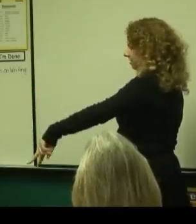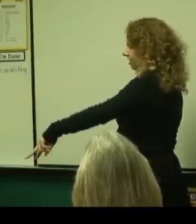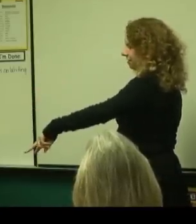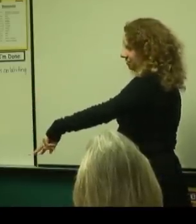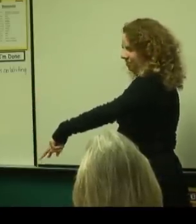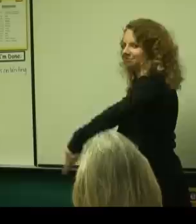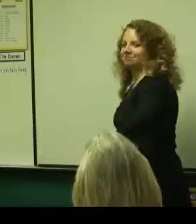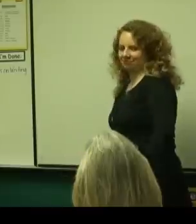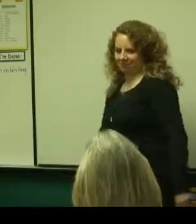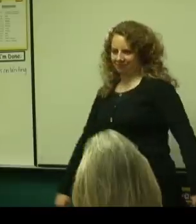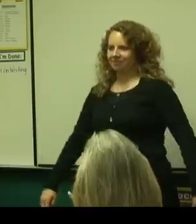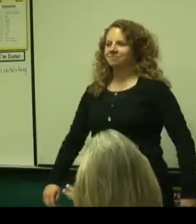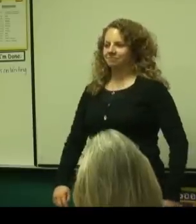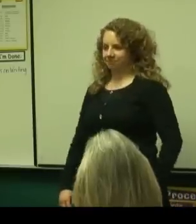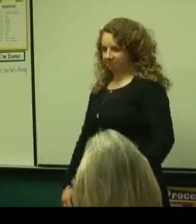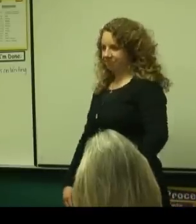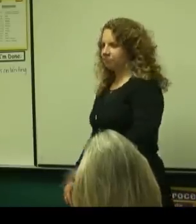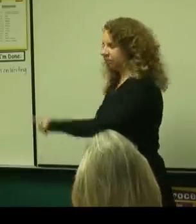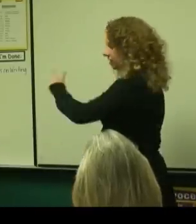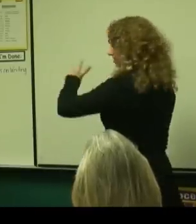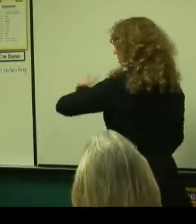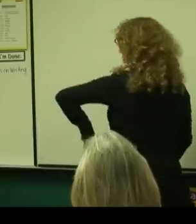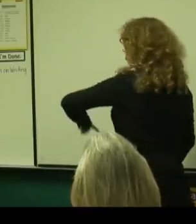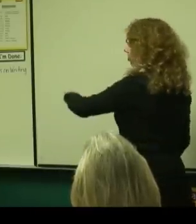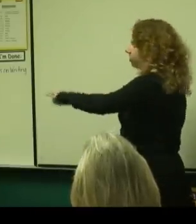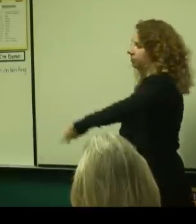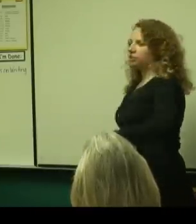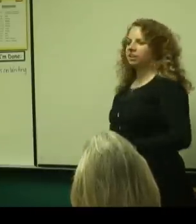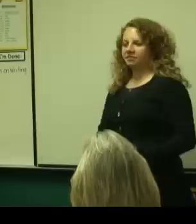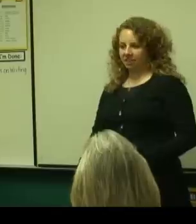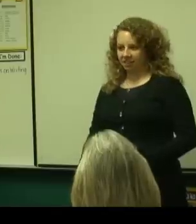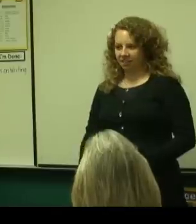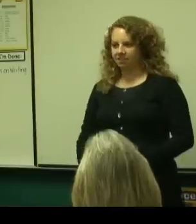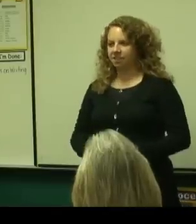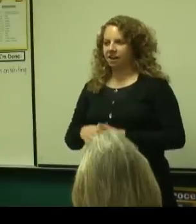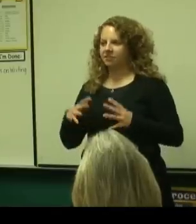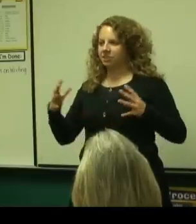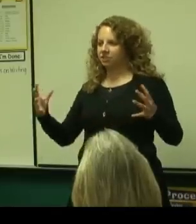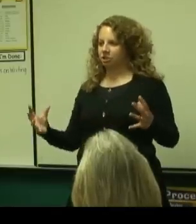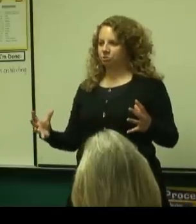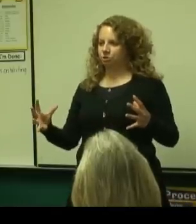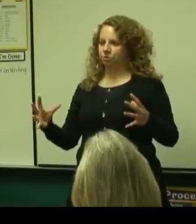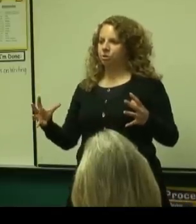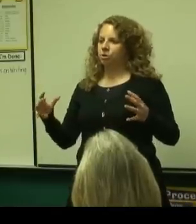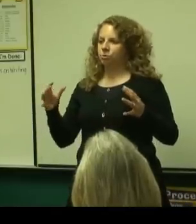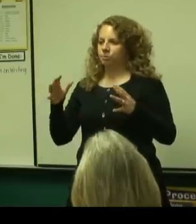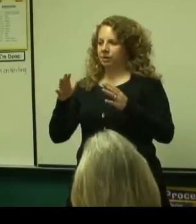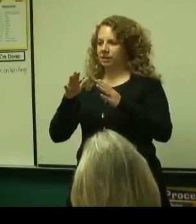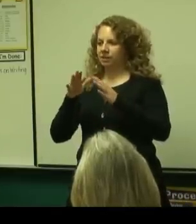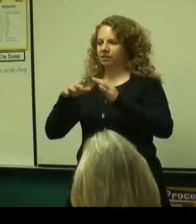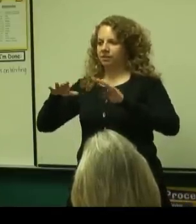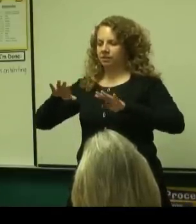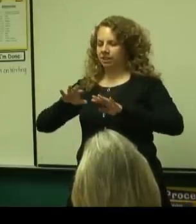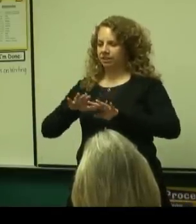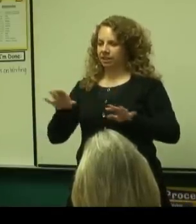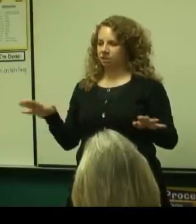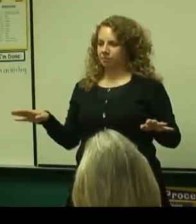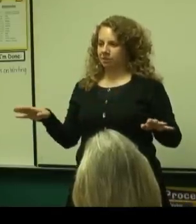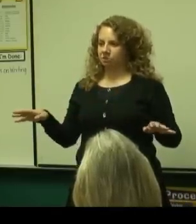left. Right to left? Right to left. So if you're left-handed, then everything that you do will be the exact opposite